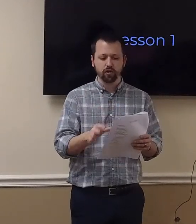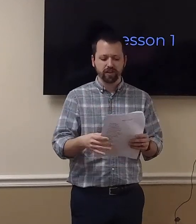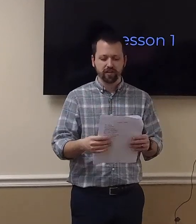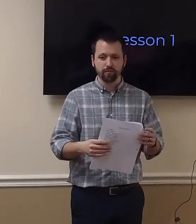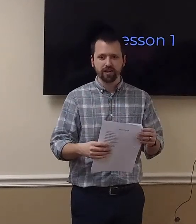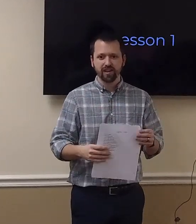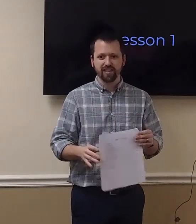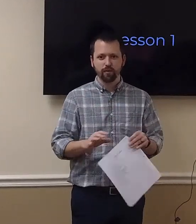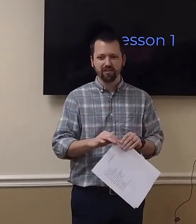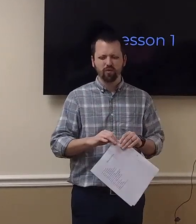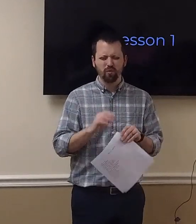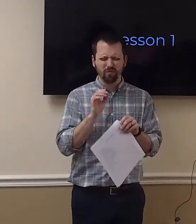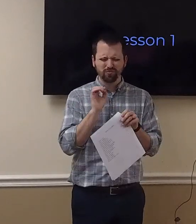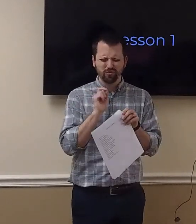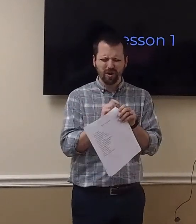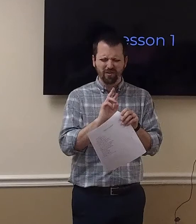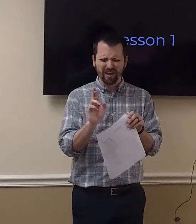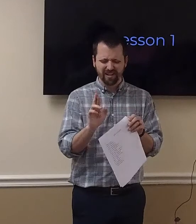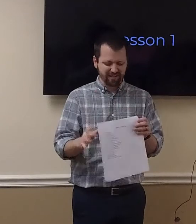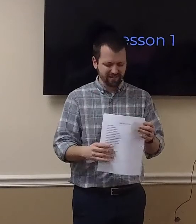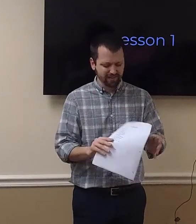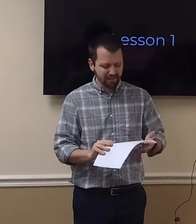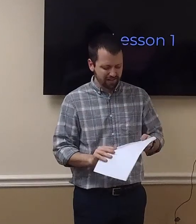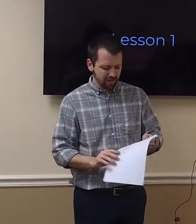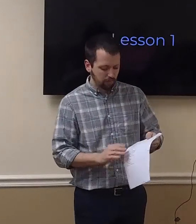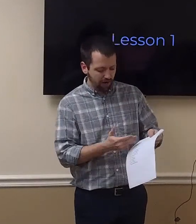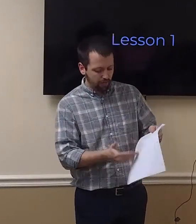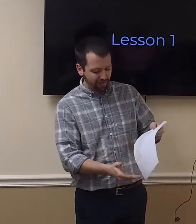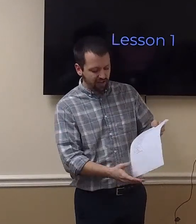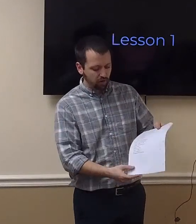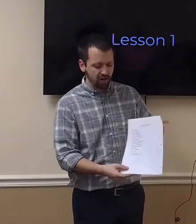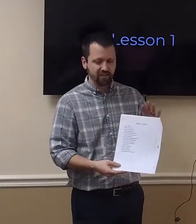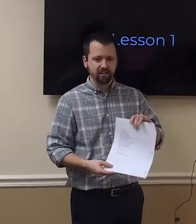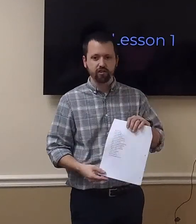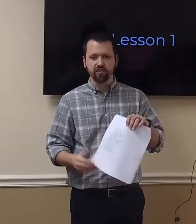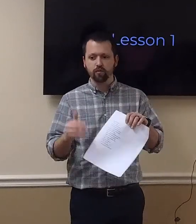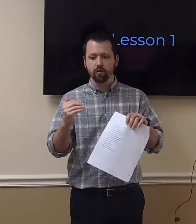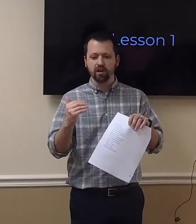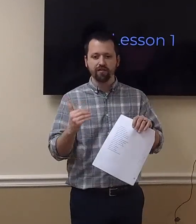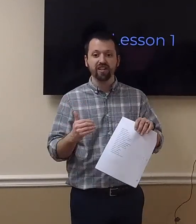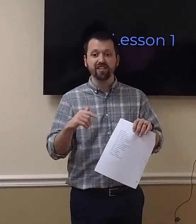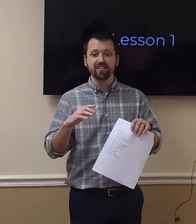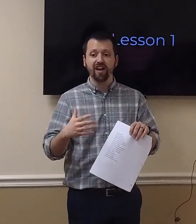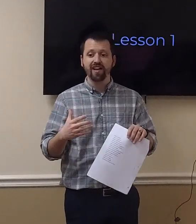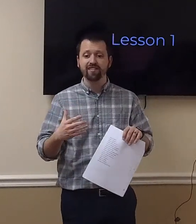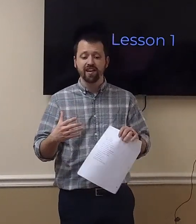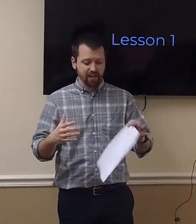with them. And that wasn't quite ready yet. So, but we'll have the table of contents here. You'll see what we're covering. This class,